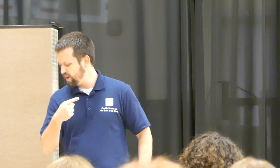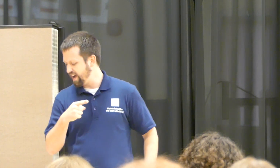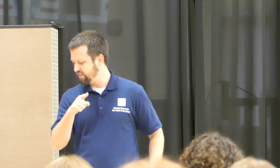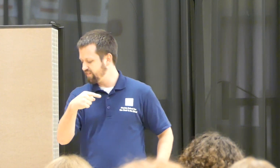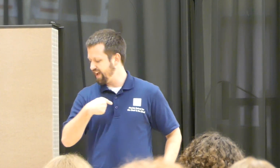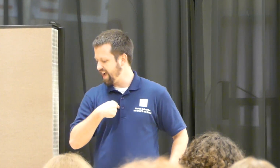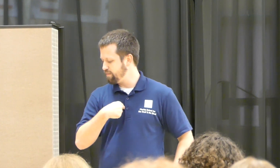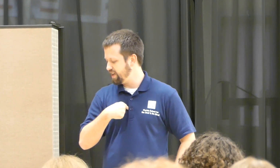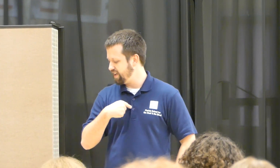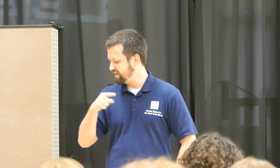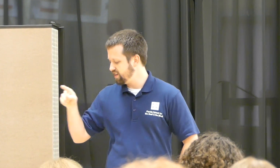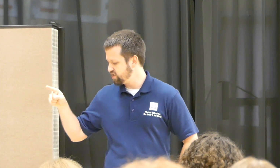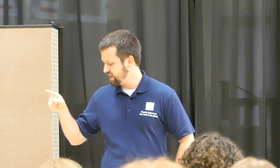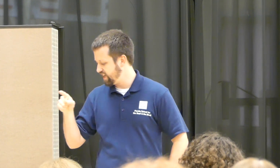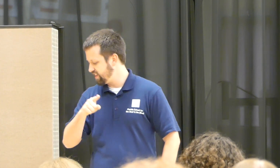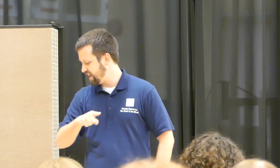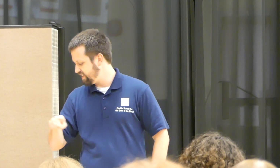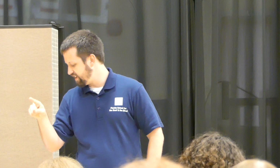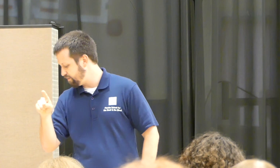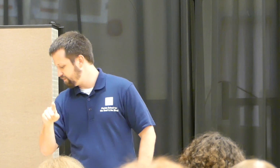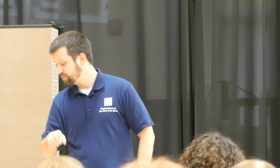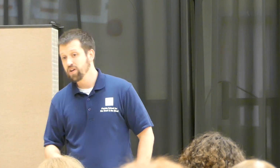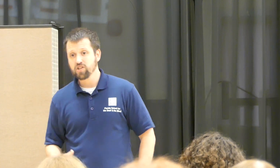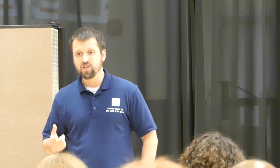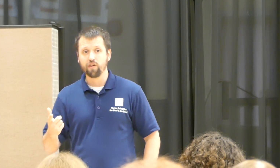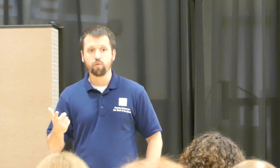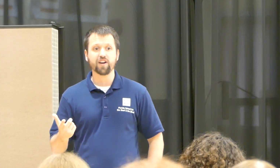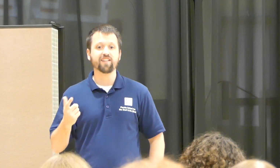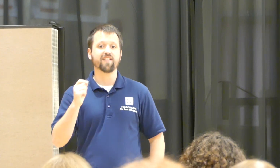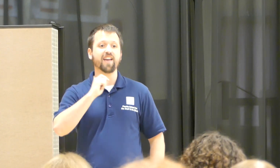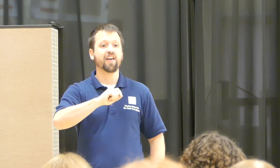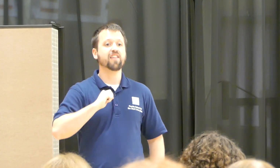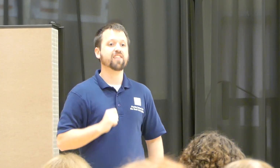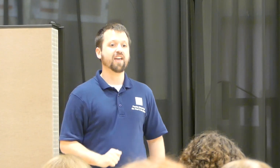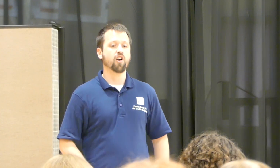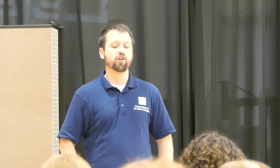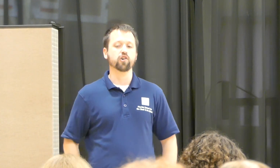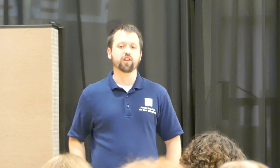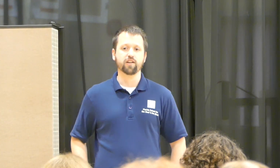Pronouns, I, me, he, she, it, they, them. So if you wanted to say, they are good.